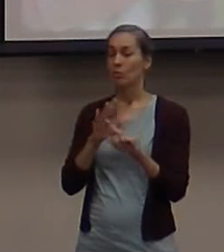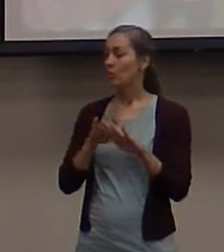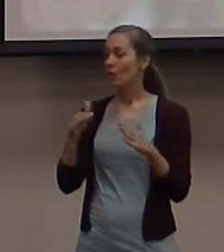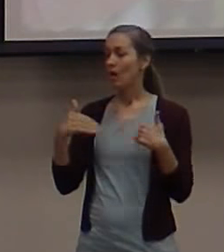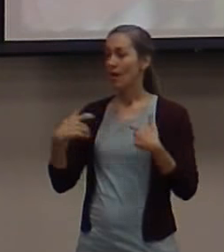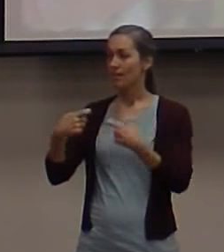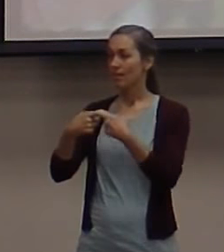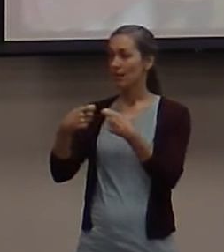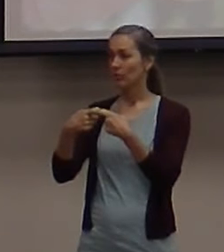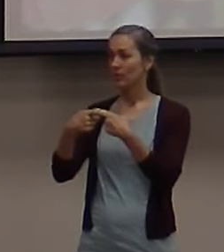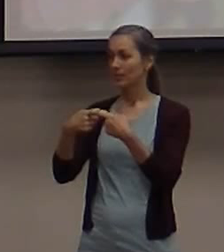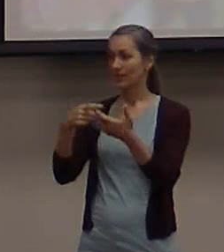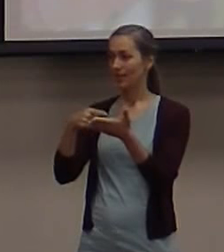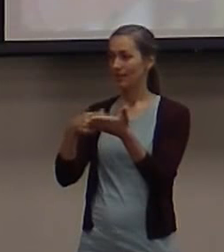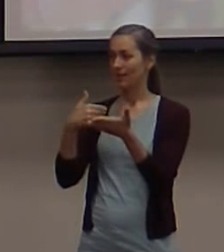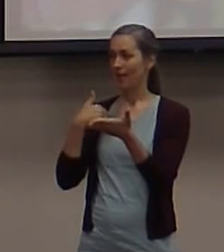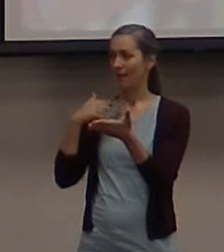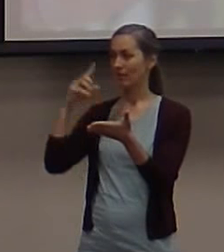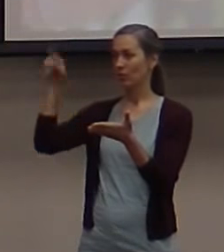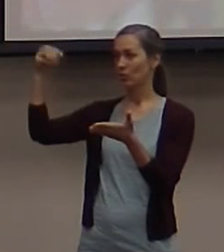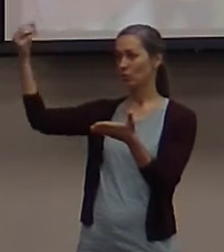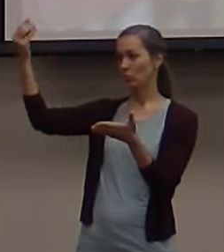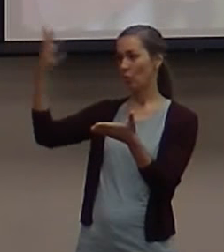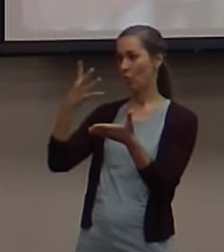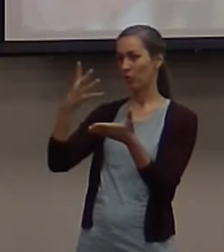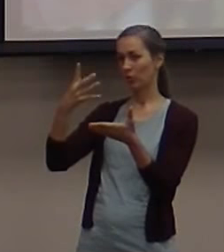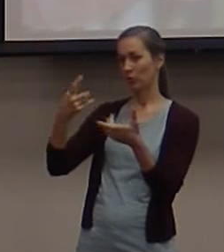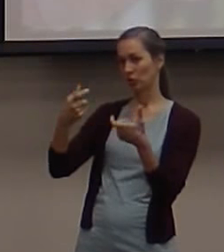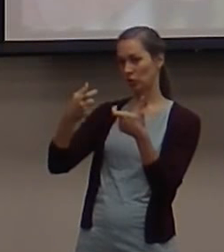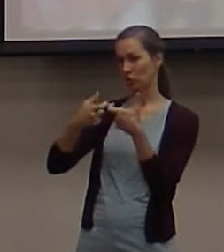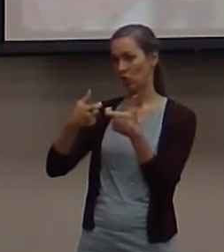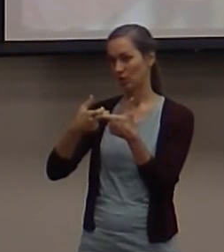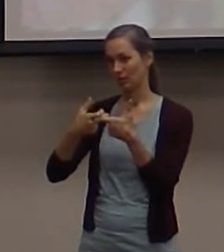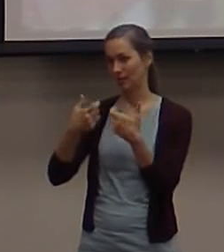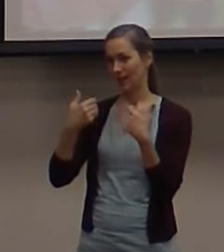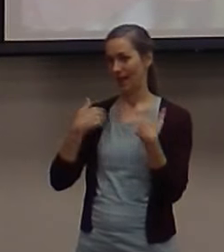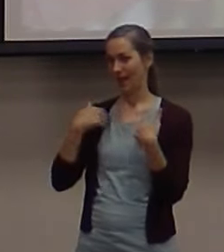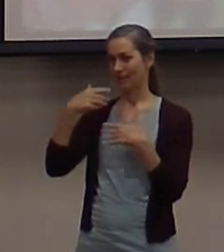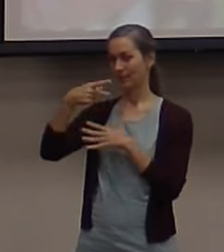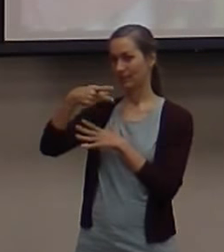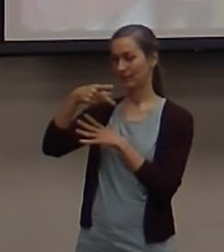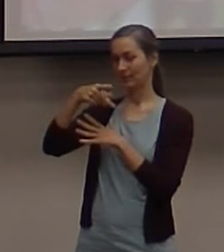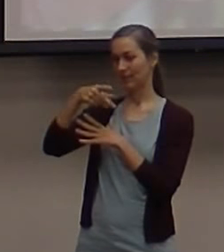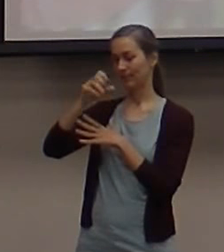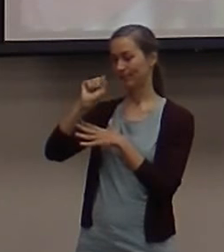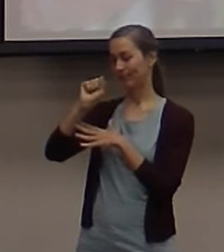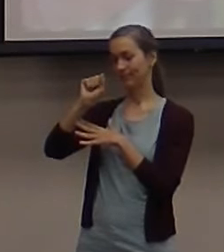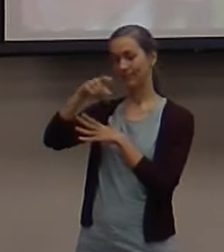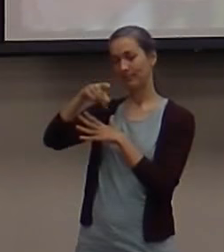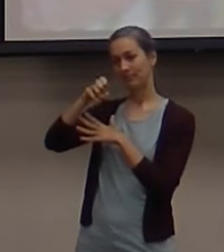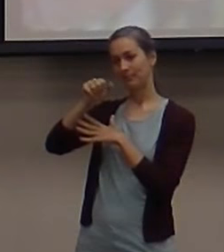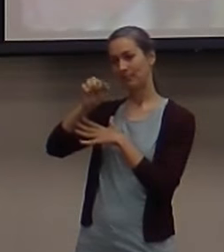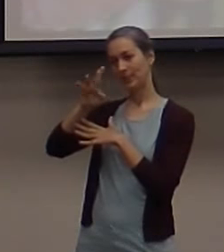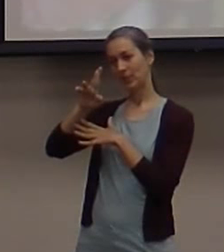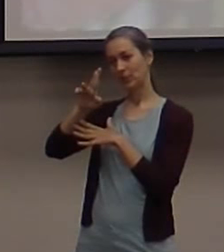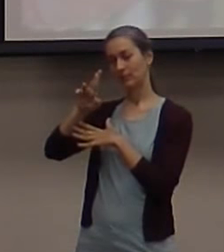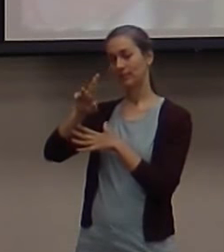it's solar charged. It's got a speaker on it because a lot of places don't have a preacher, and this stands in its